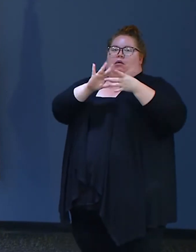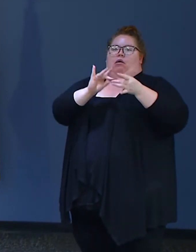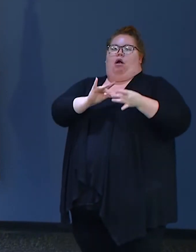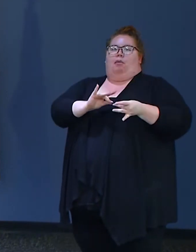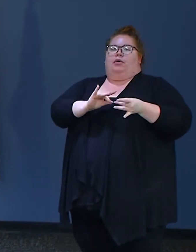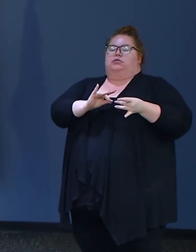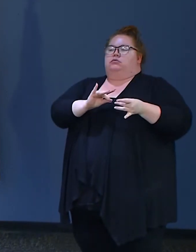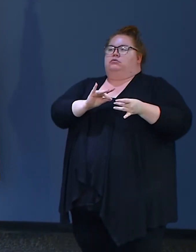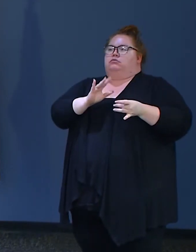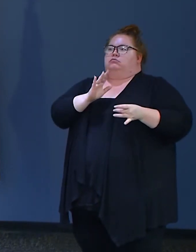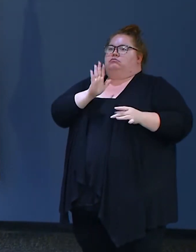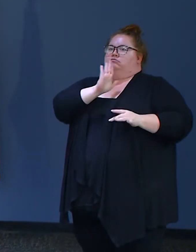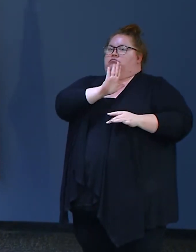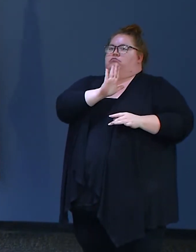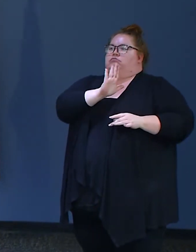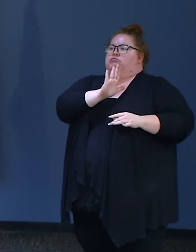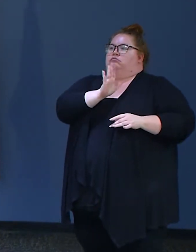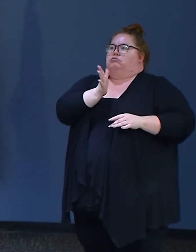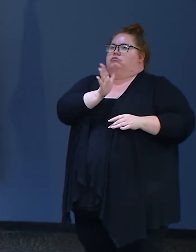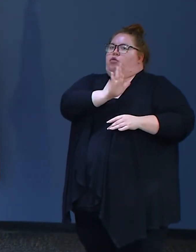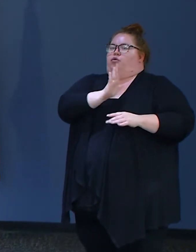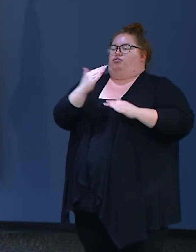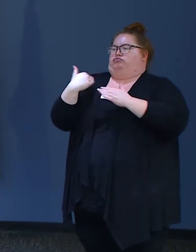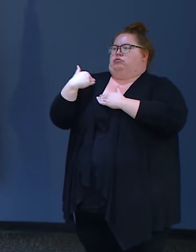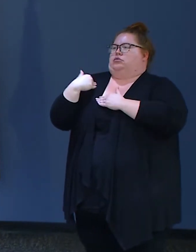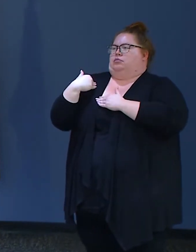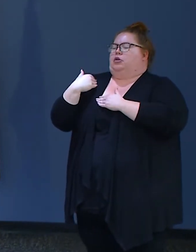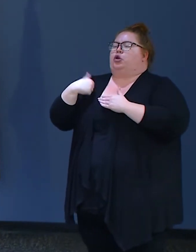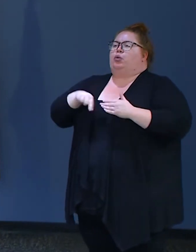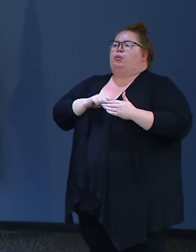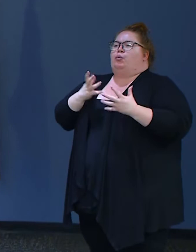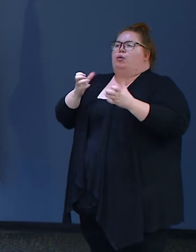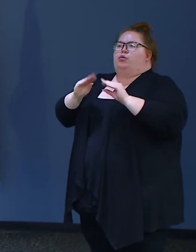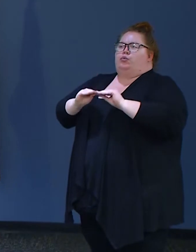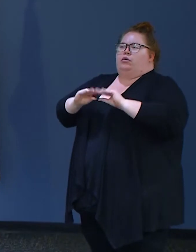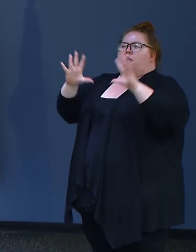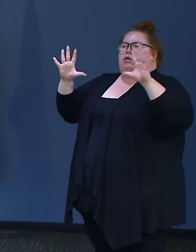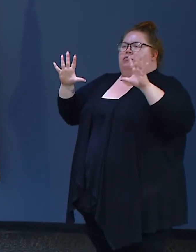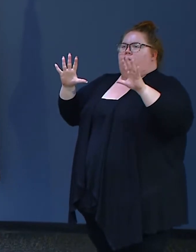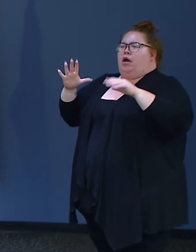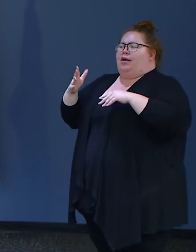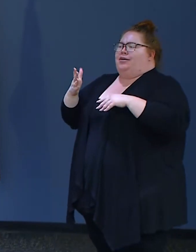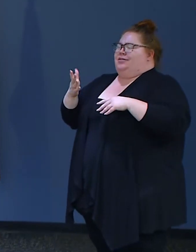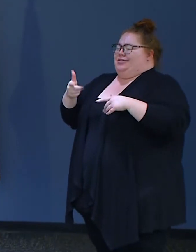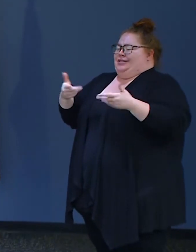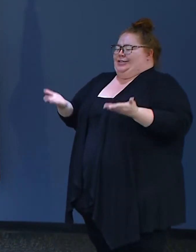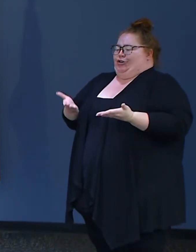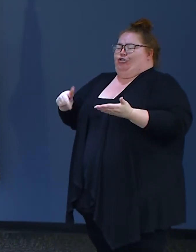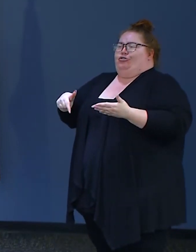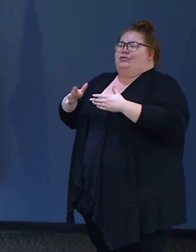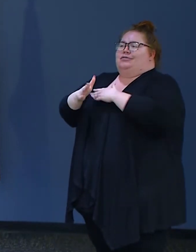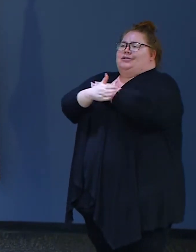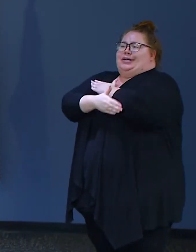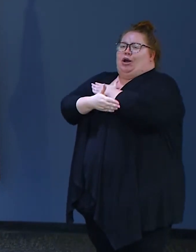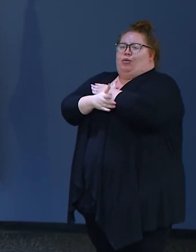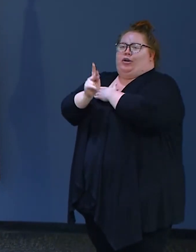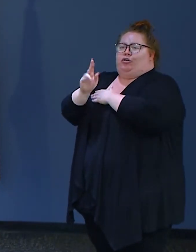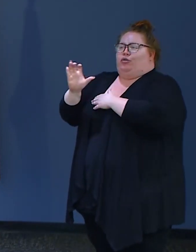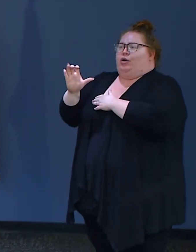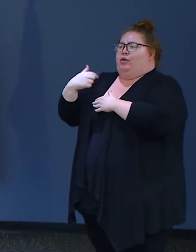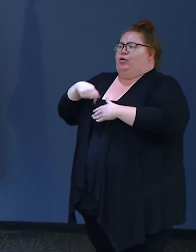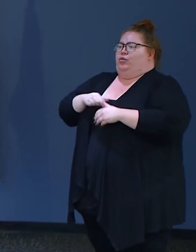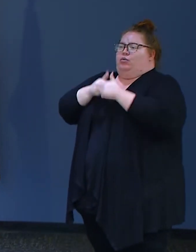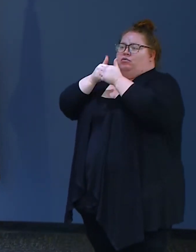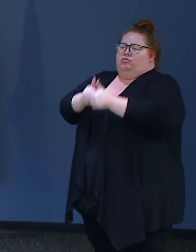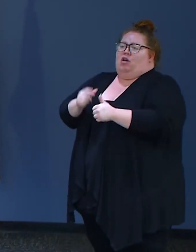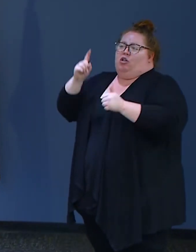stand. But the piece we want to clarify is that the county is following the governor's order. This is